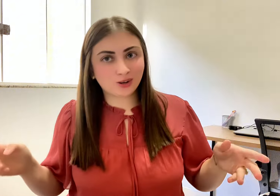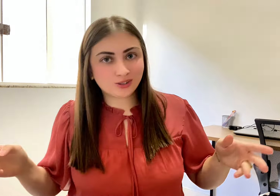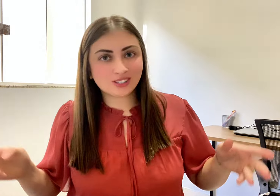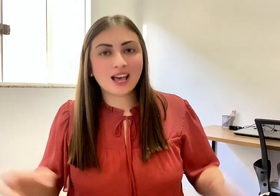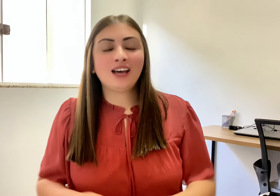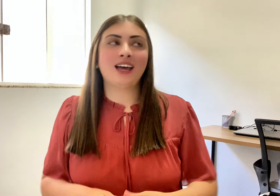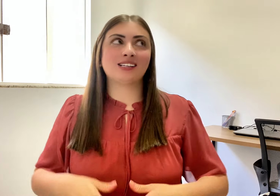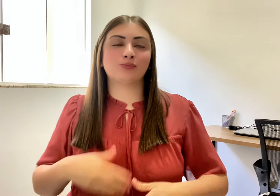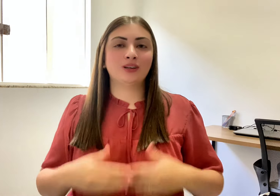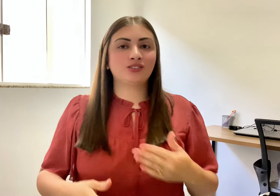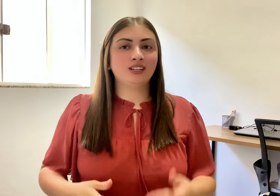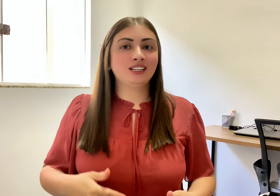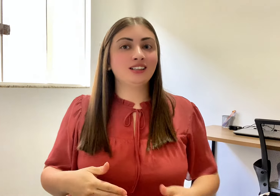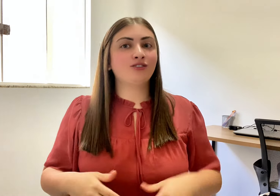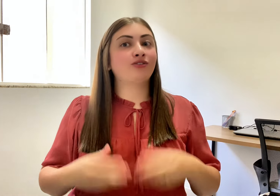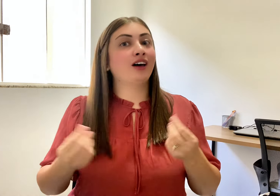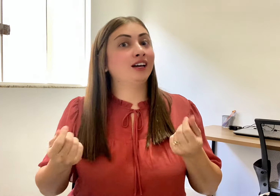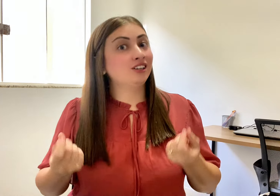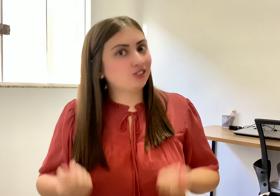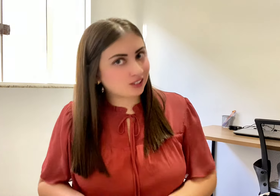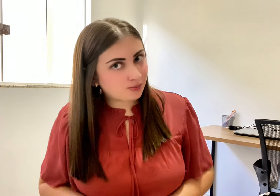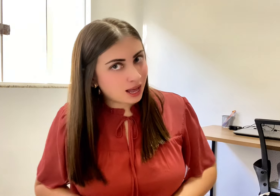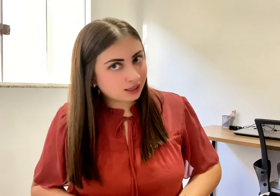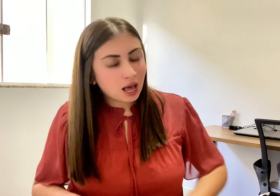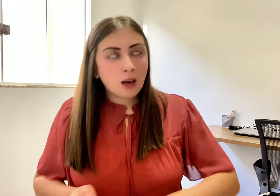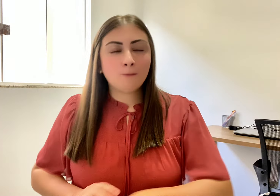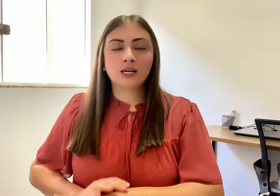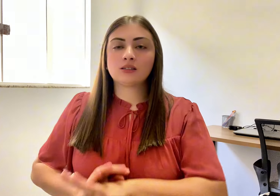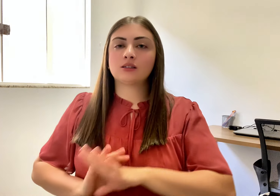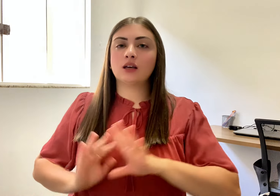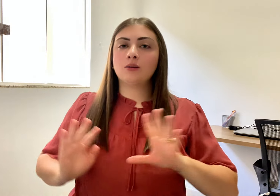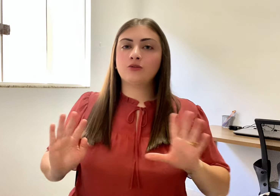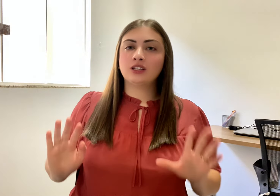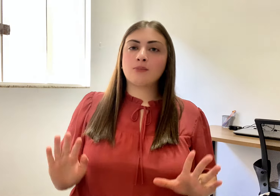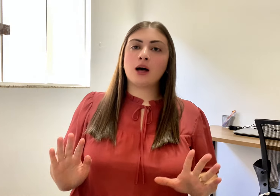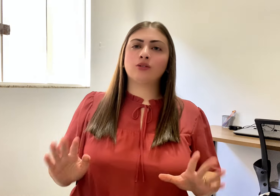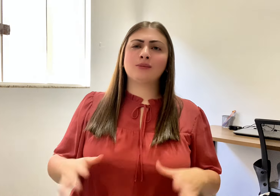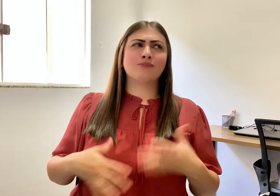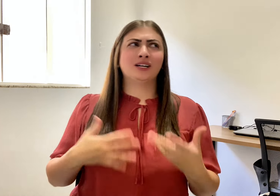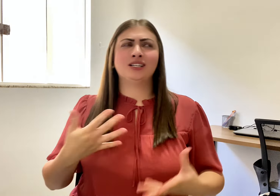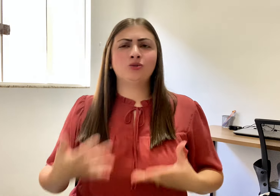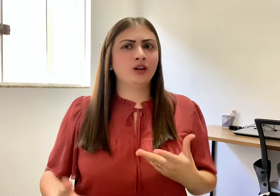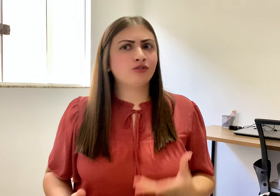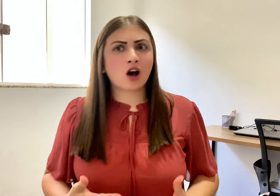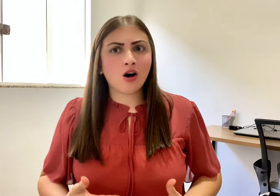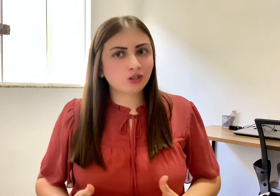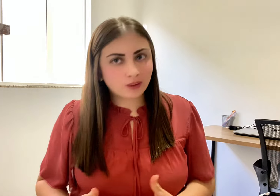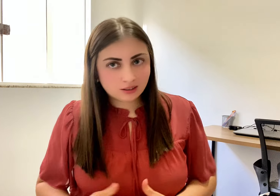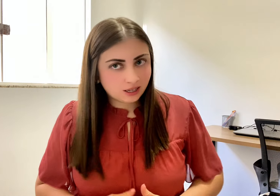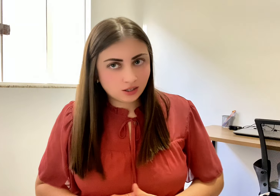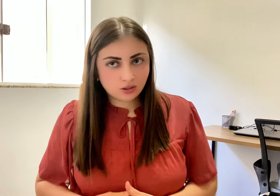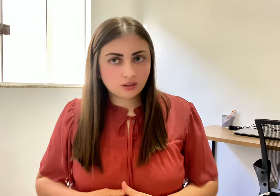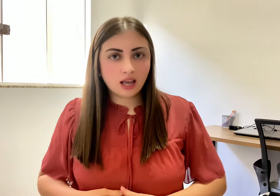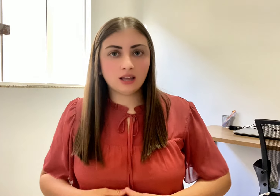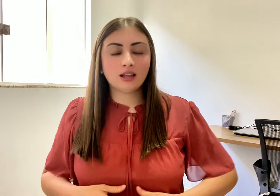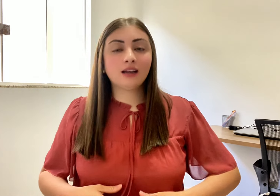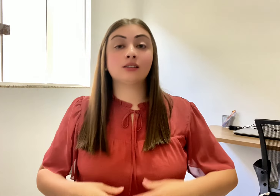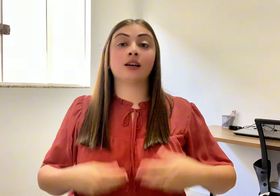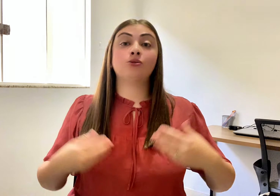results, especially in the financial side. But something about the Money Wave caught my attention and I decided to give